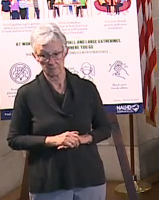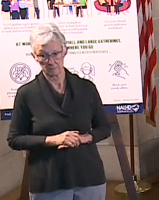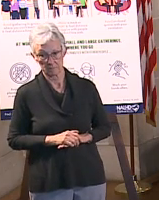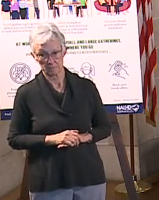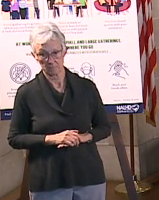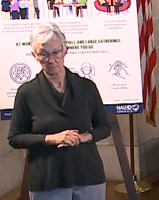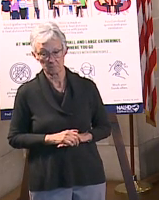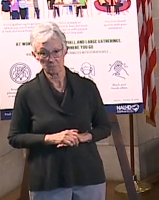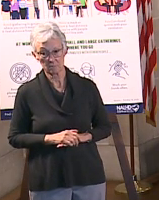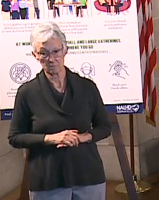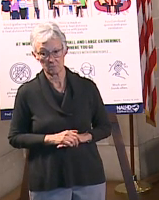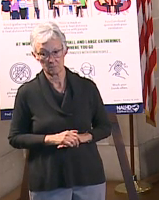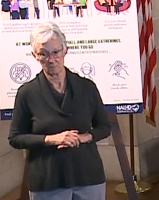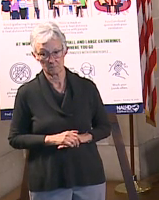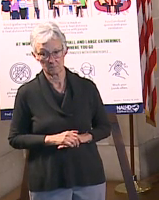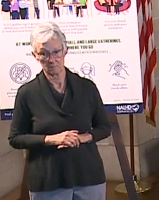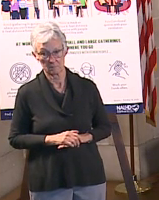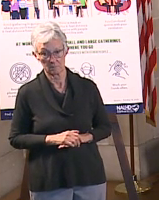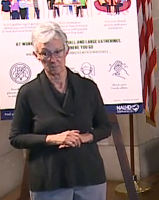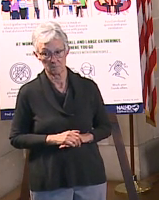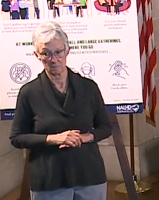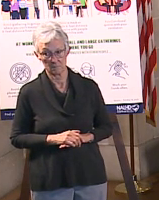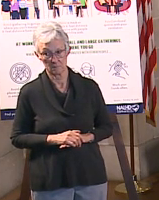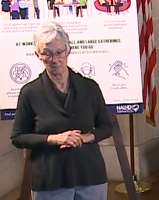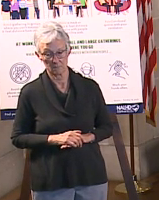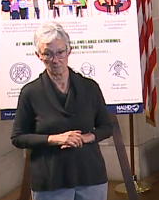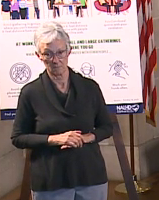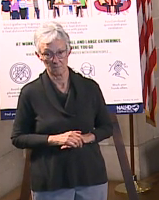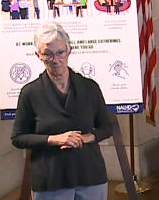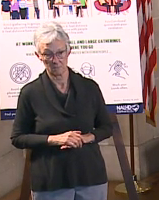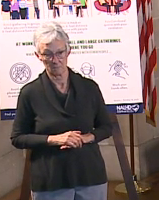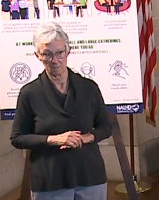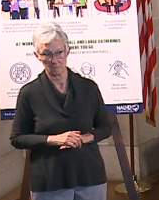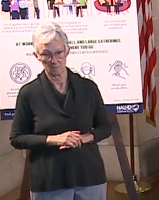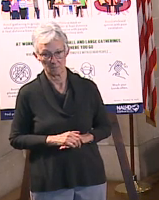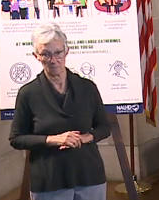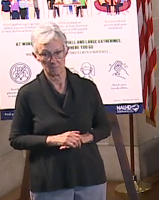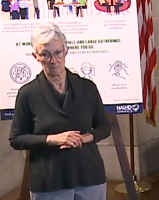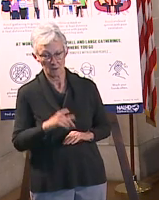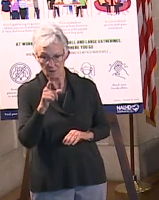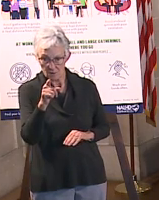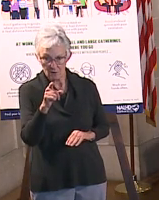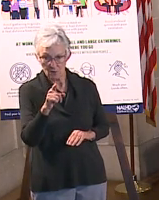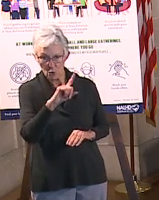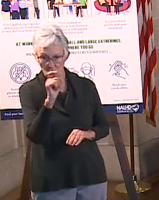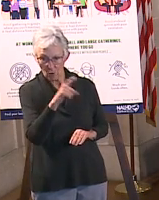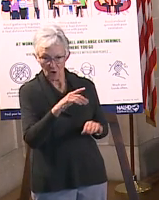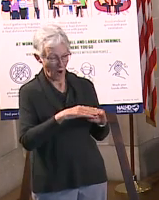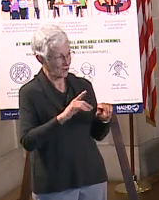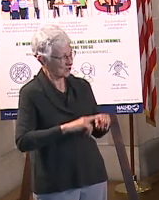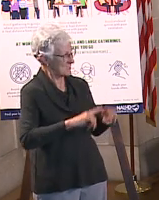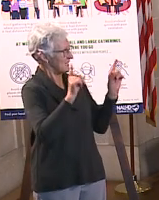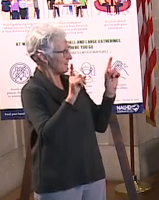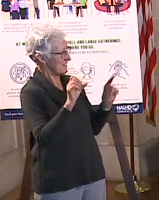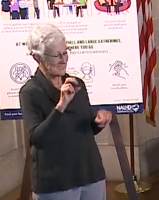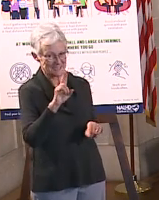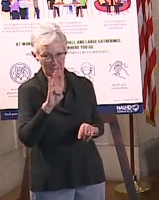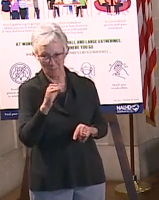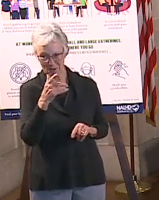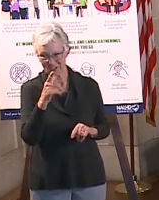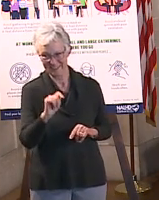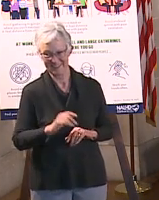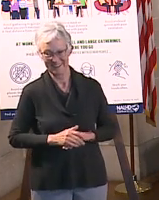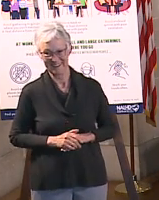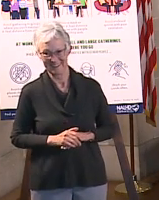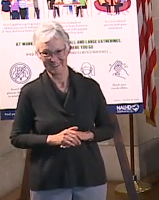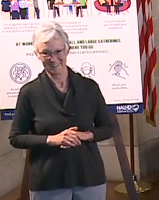Andrew, again. Got a question, a little bit different subject. A different subject? Okay, Andrew, that's fine. Well, it's kind of related. Oh, it's kind of